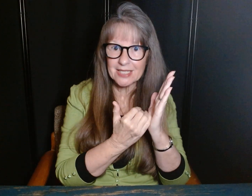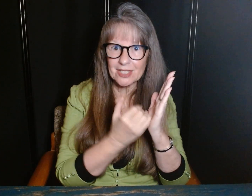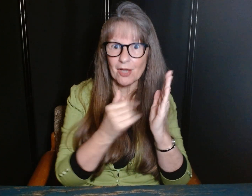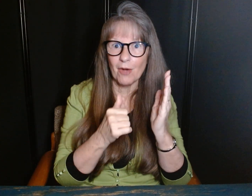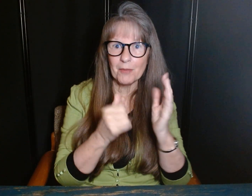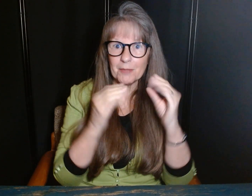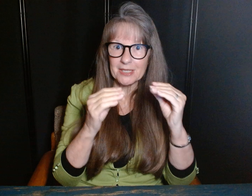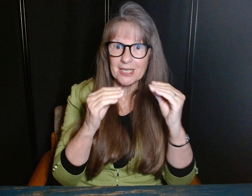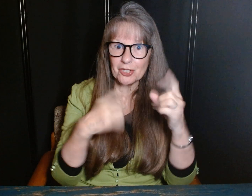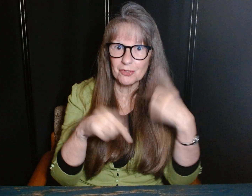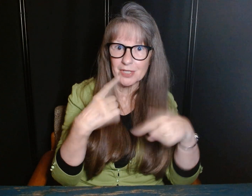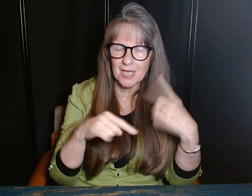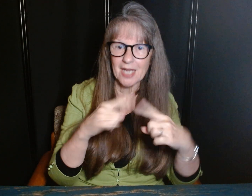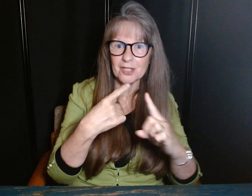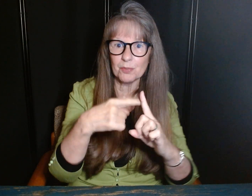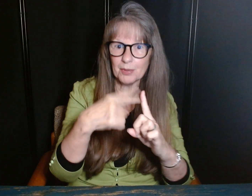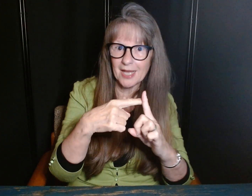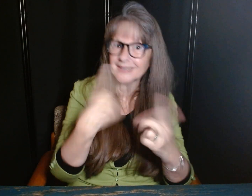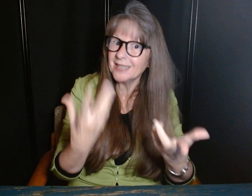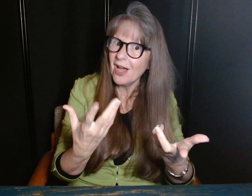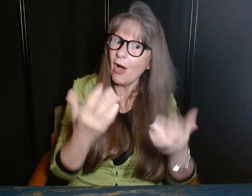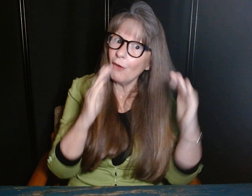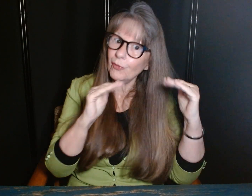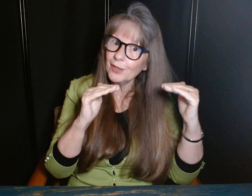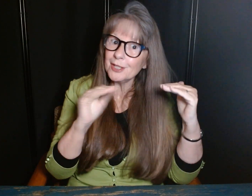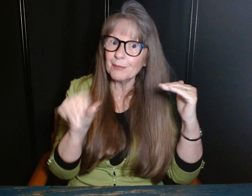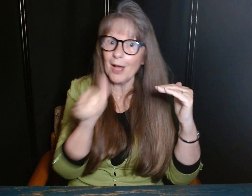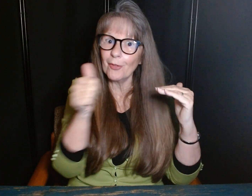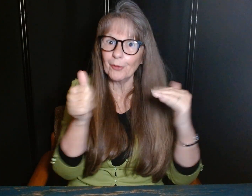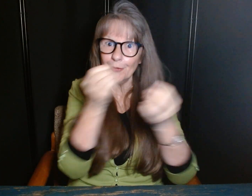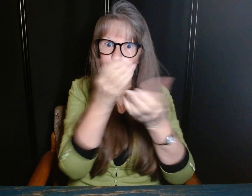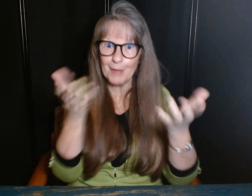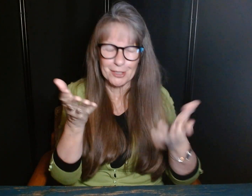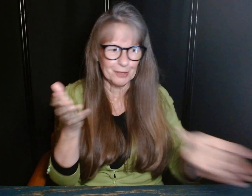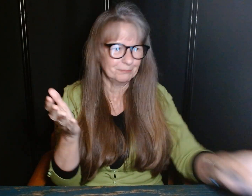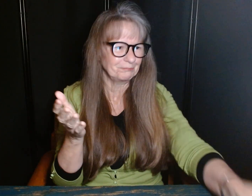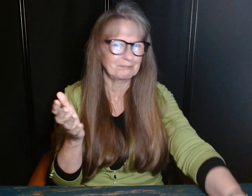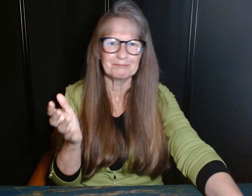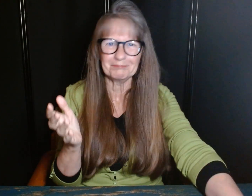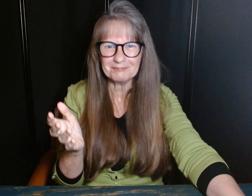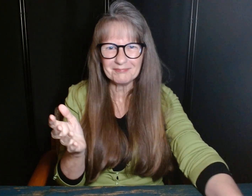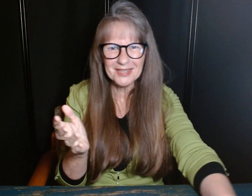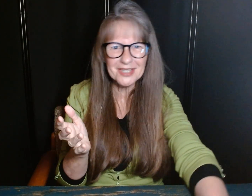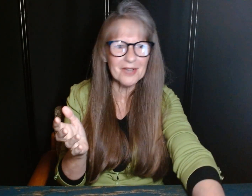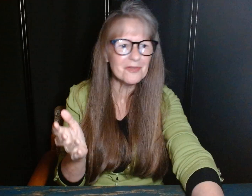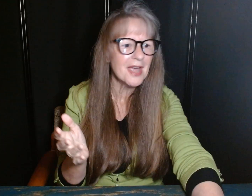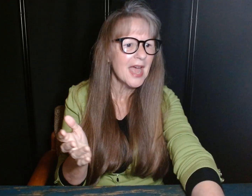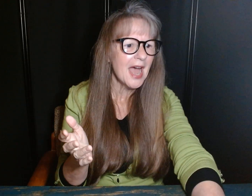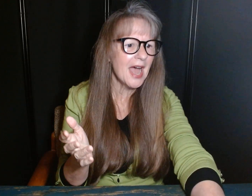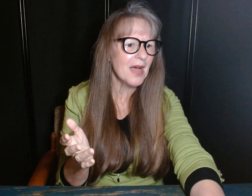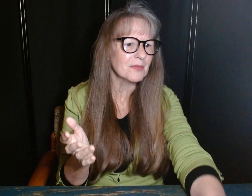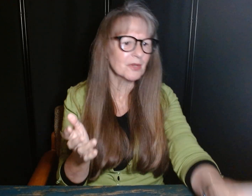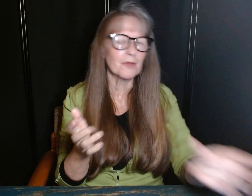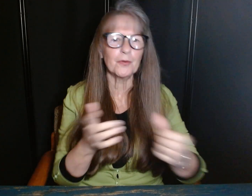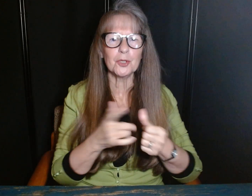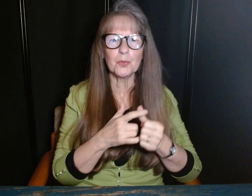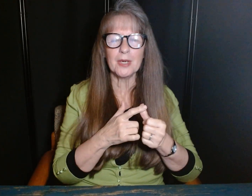So I'm going to be teaching you the signs plus hopefully some other information. So, so the first one